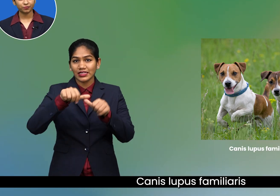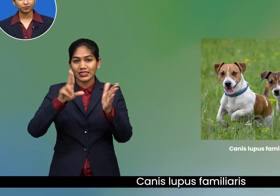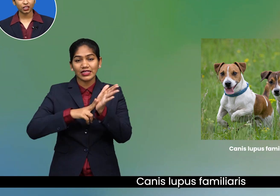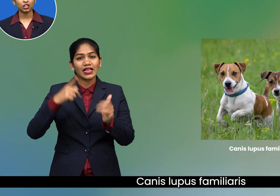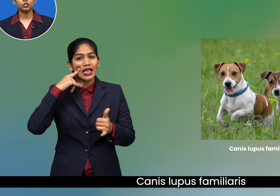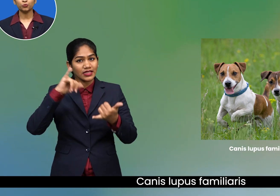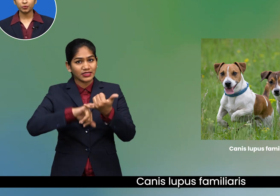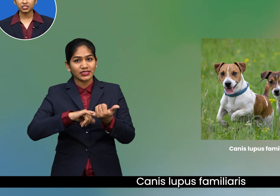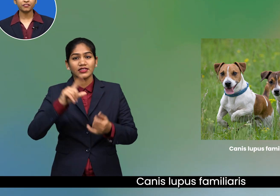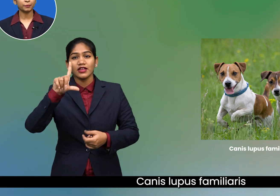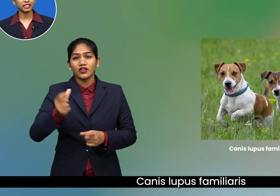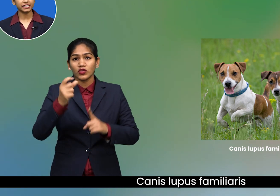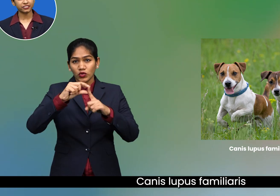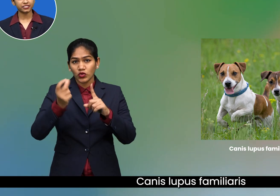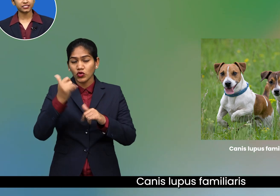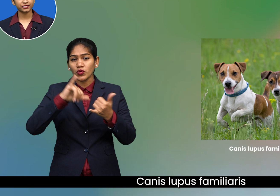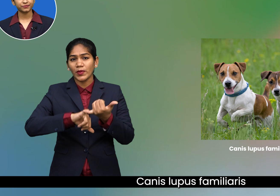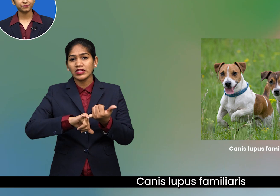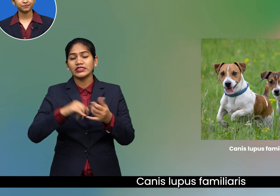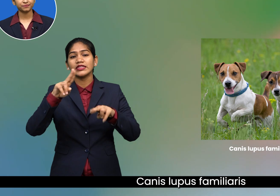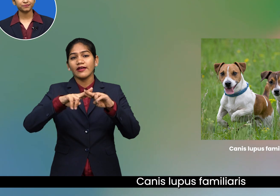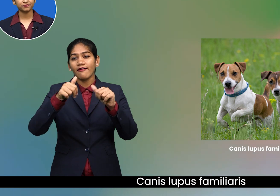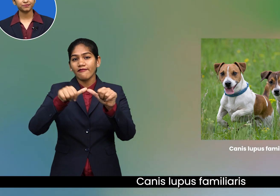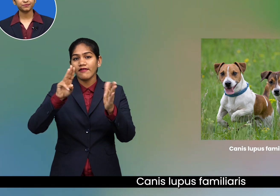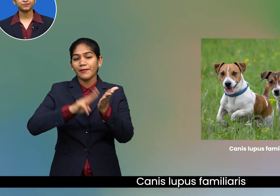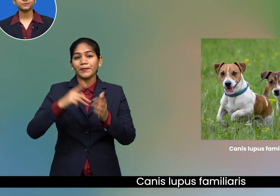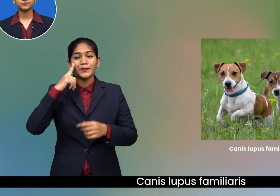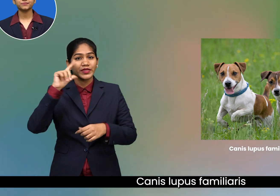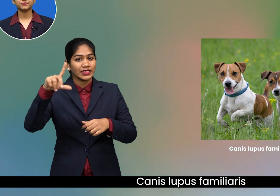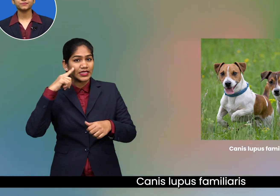Canis lupus familiaris